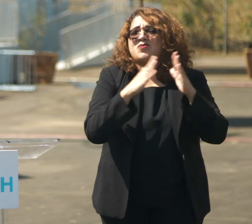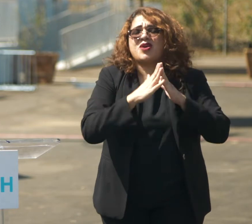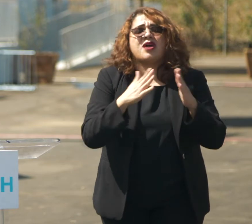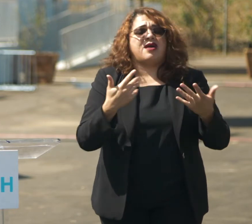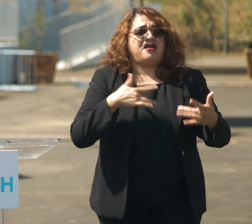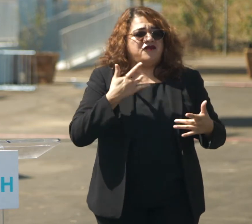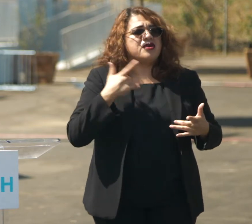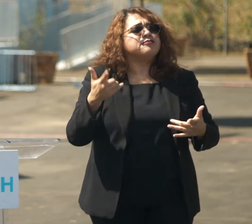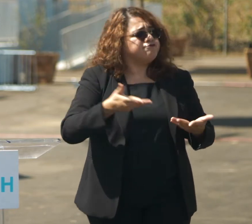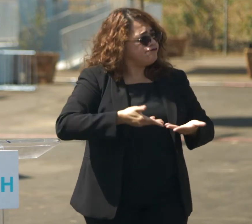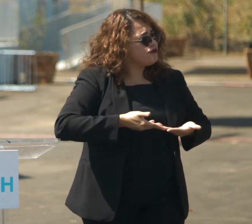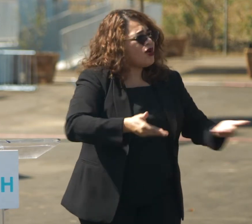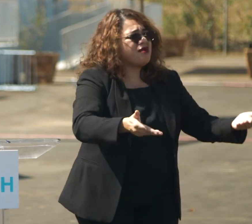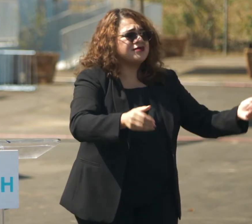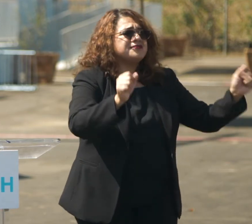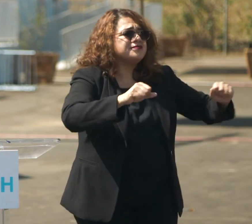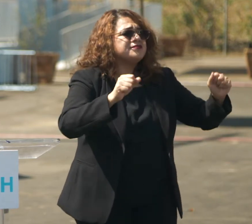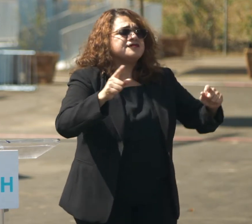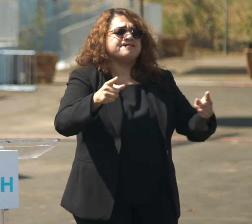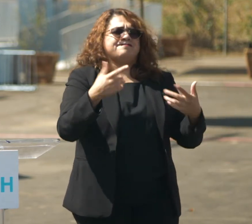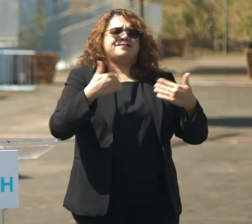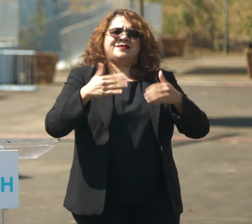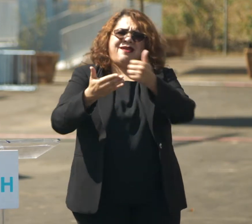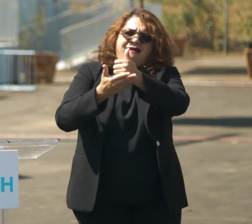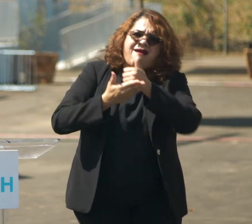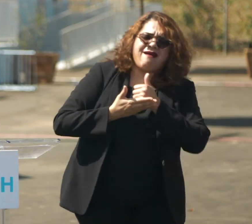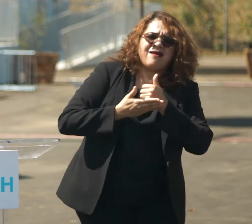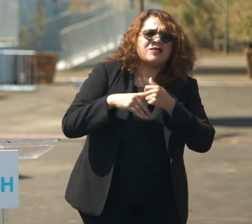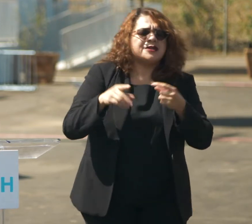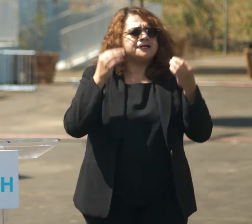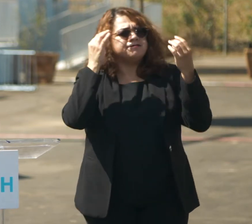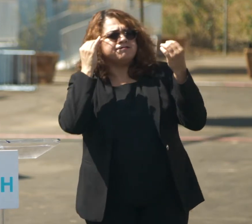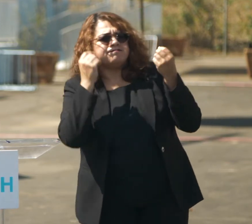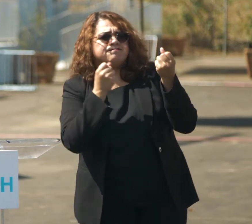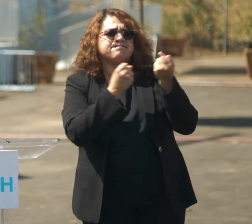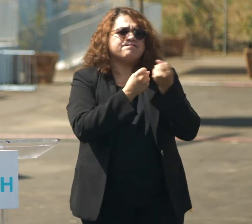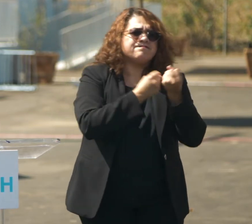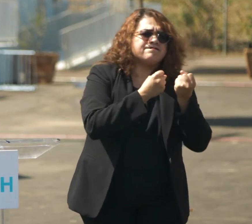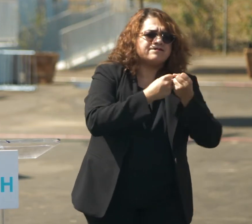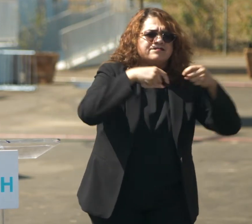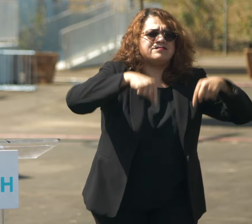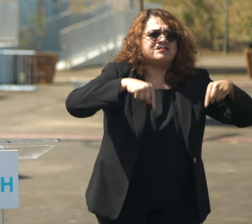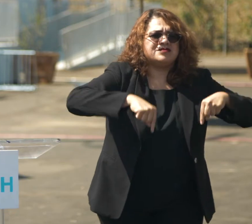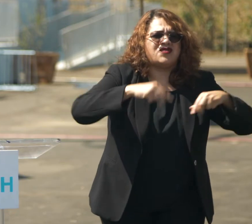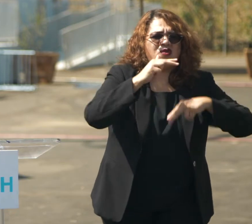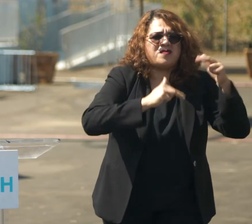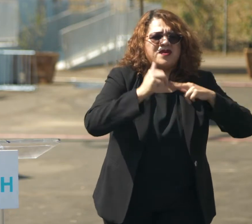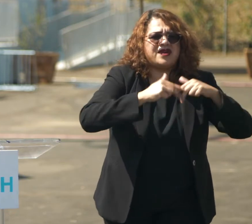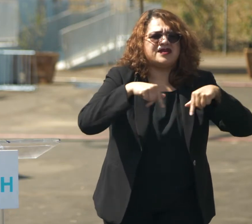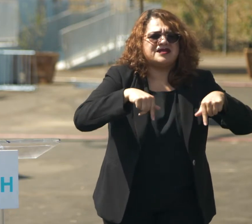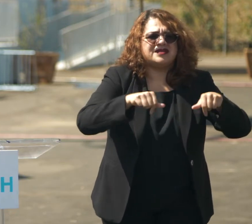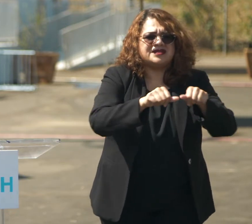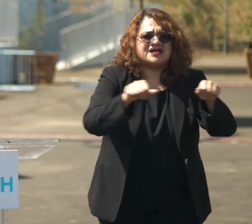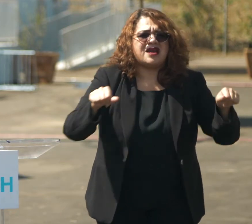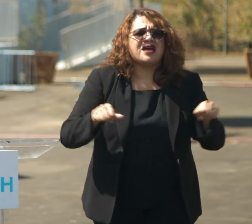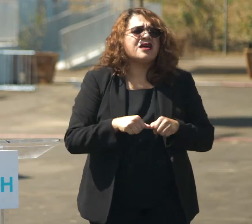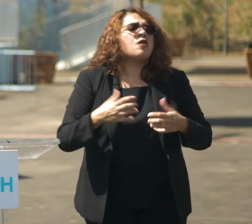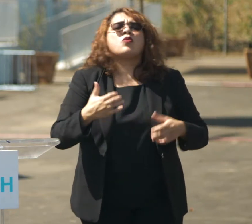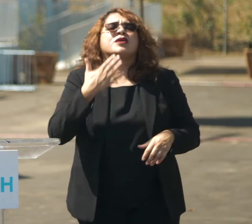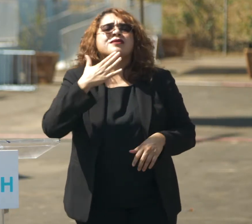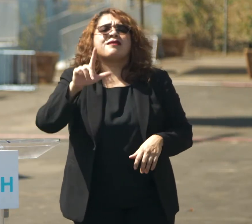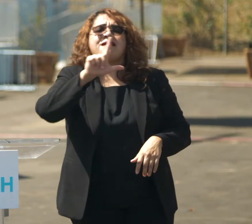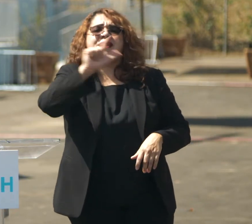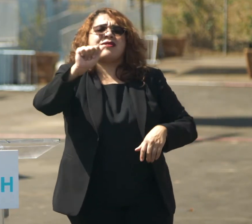welcoming and helpful and thoughtful in their support for the building of this site. I also would like to thank